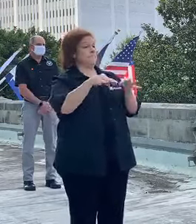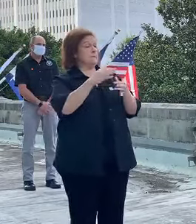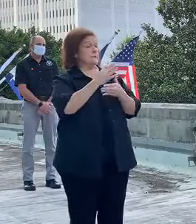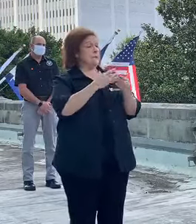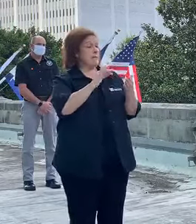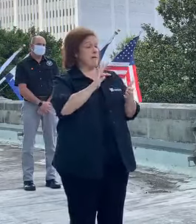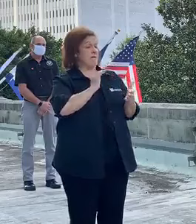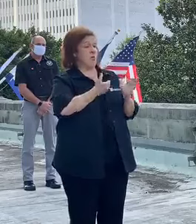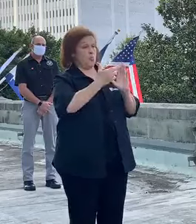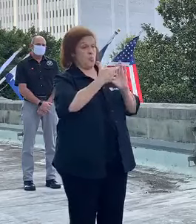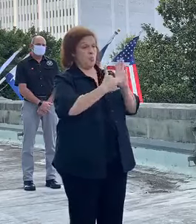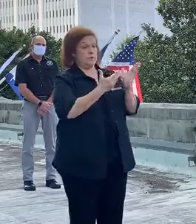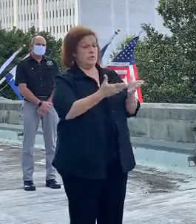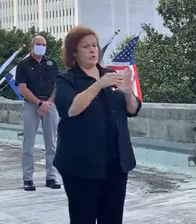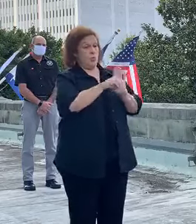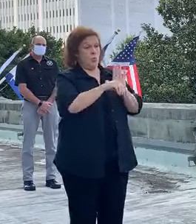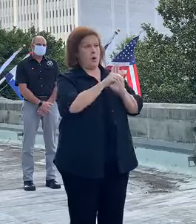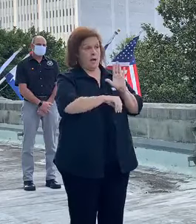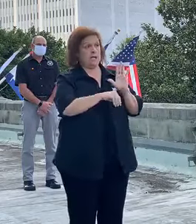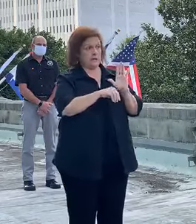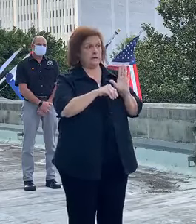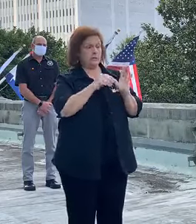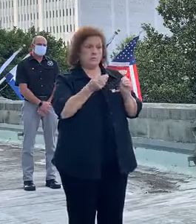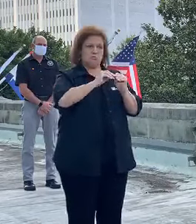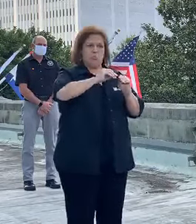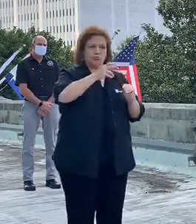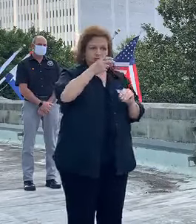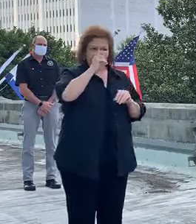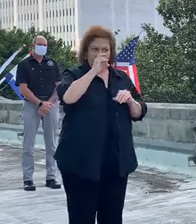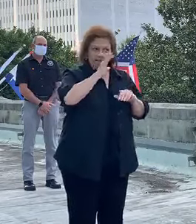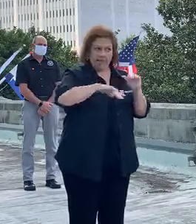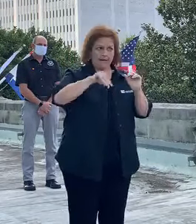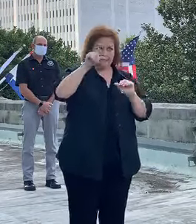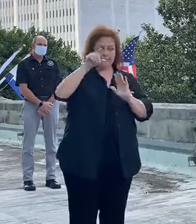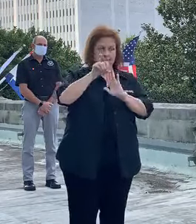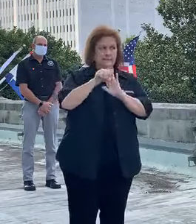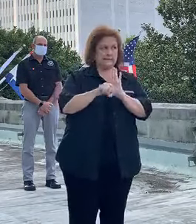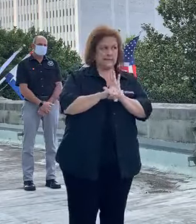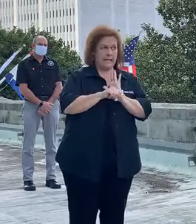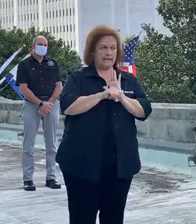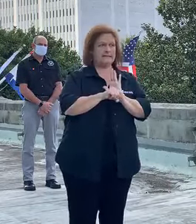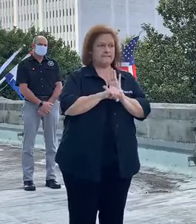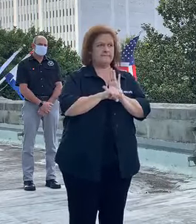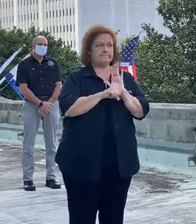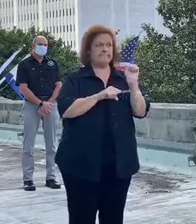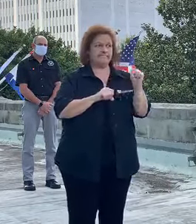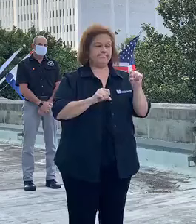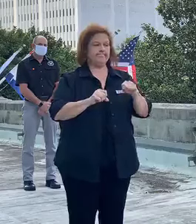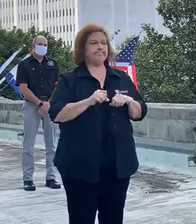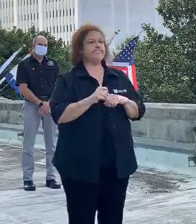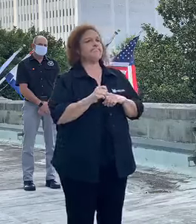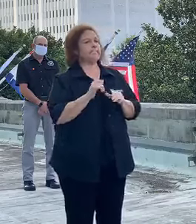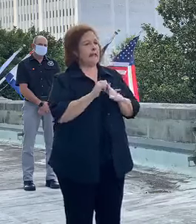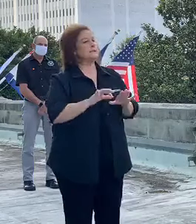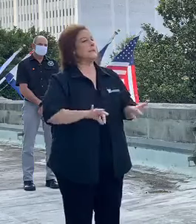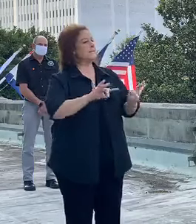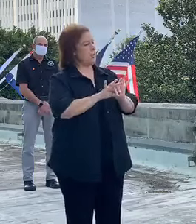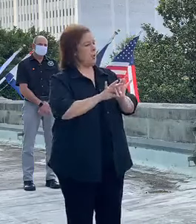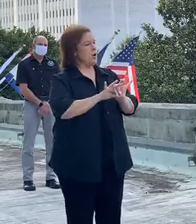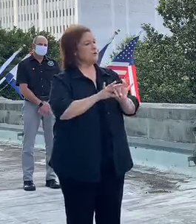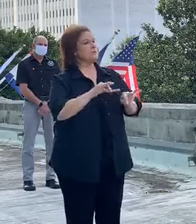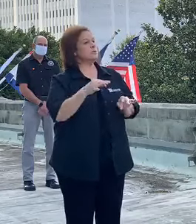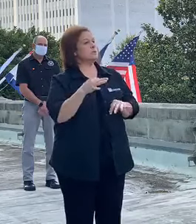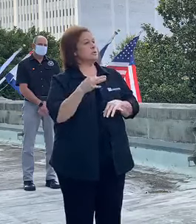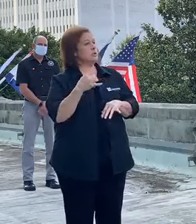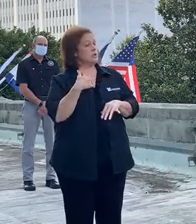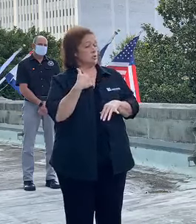of our guidelines in Orleans will be much more stricter than of the state. Absolutely. It matters. We have